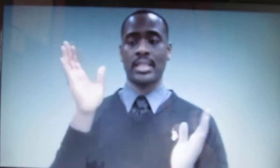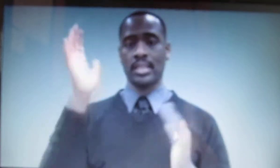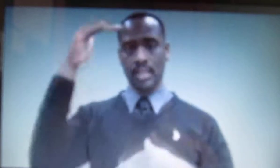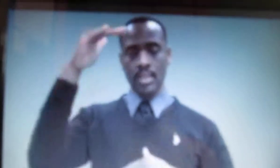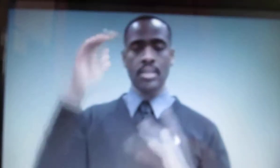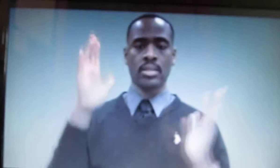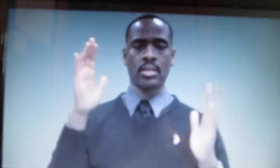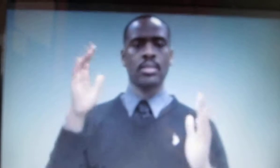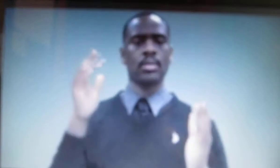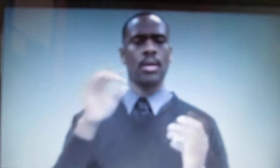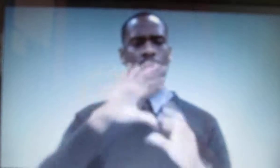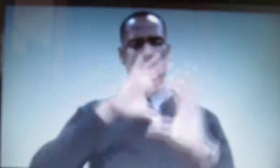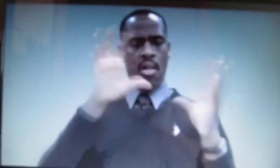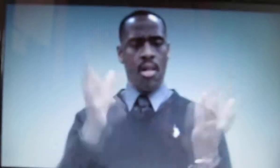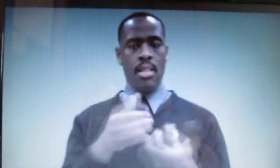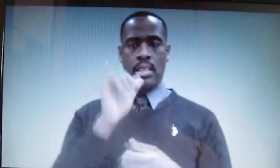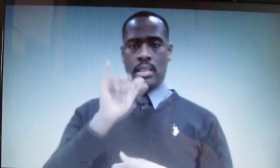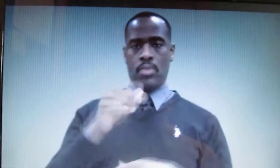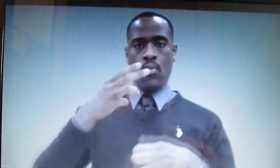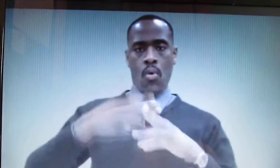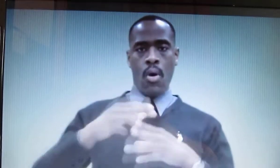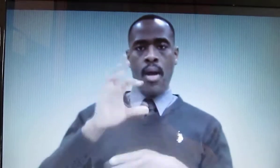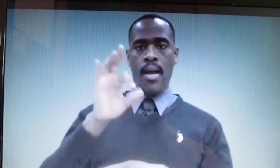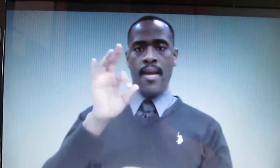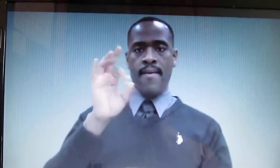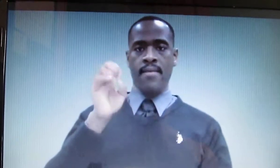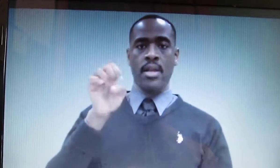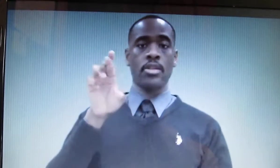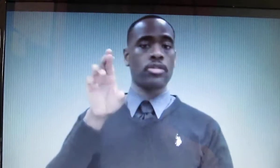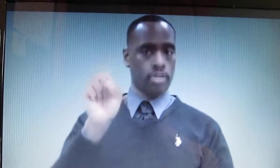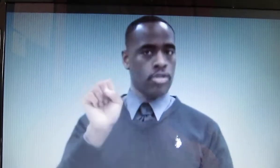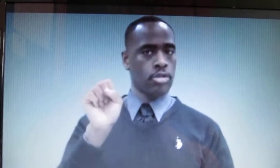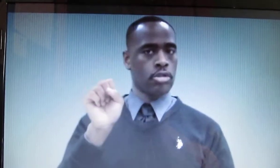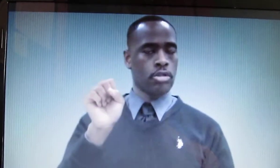the sign space, all together.